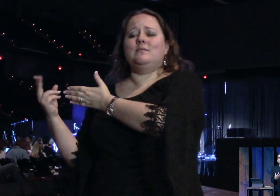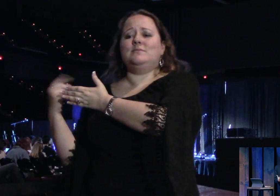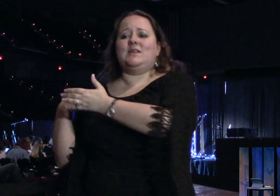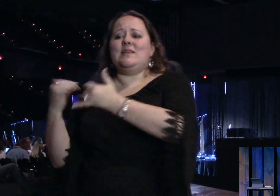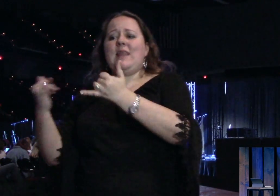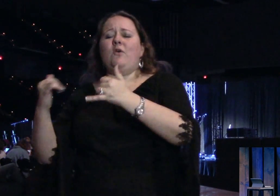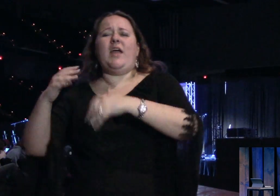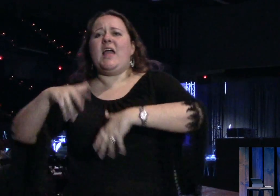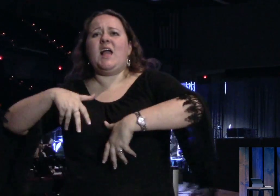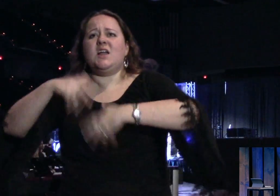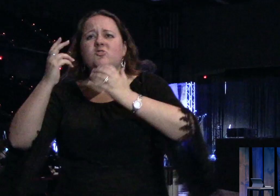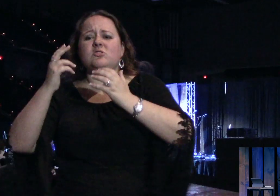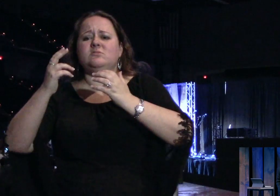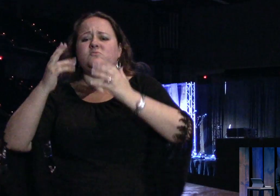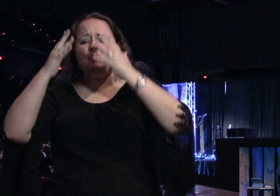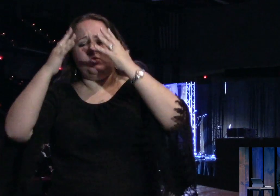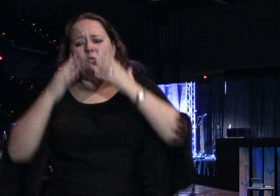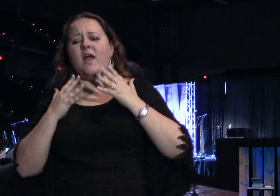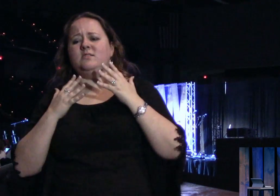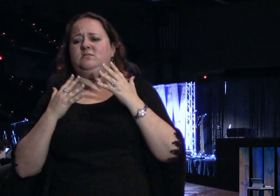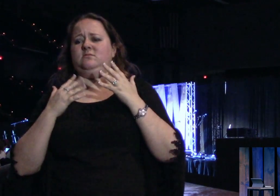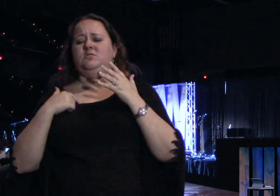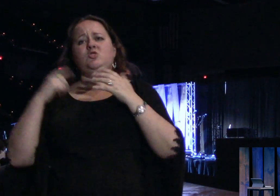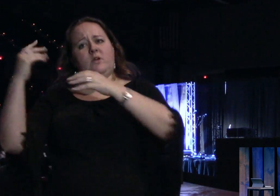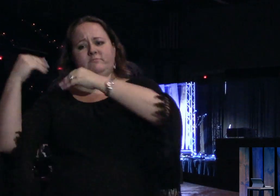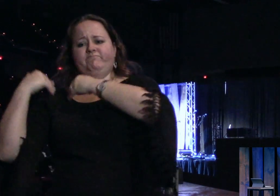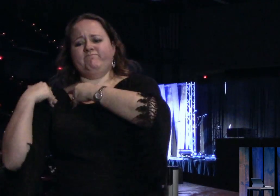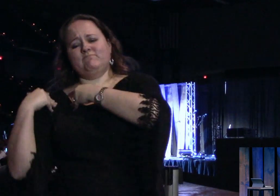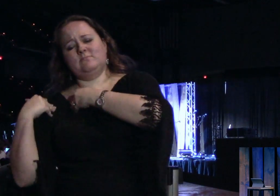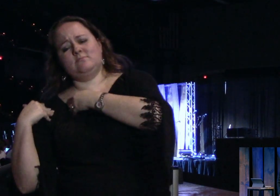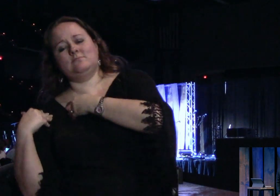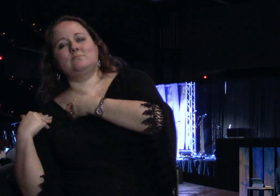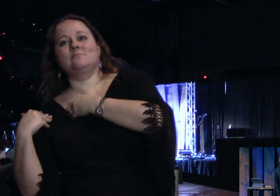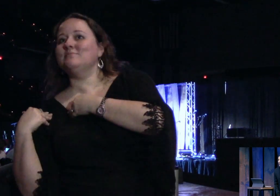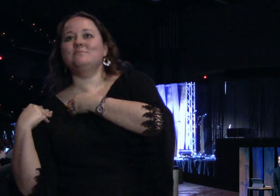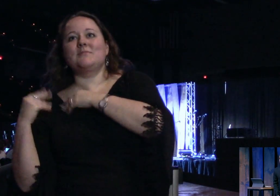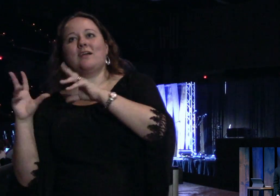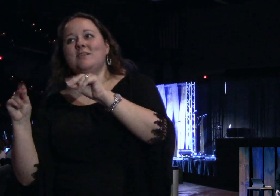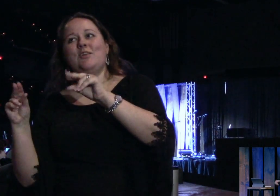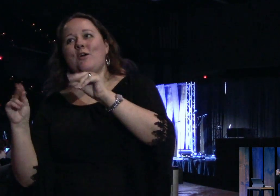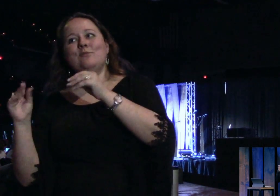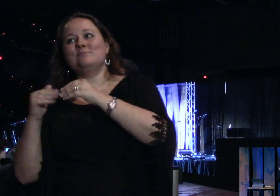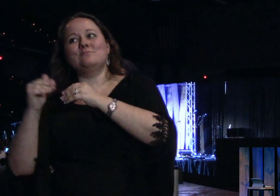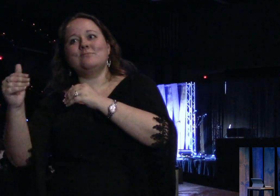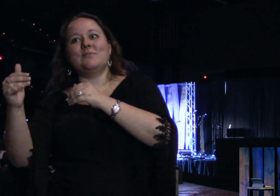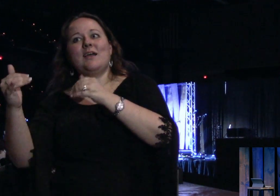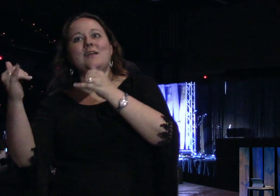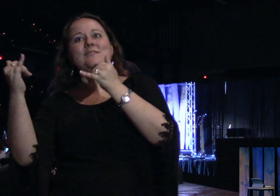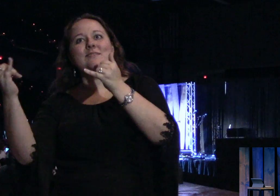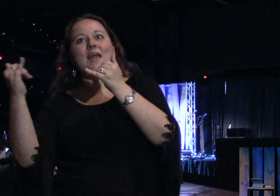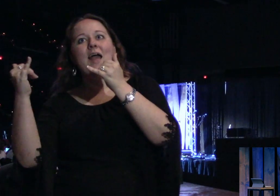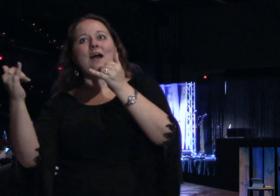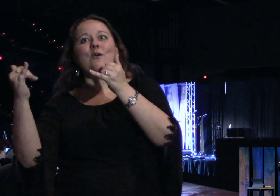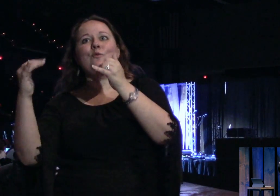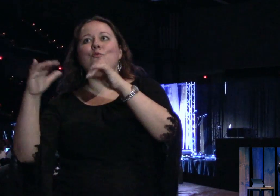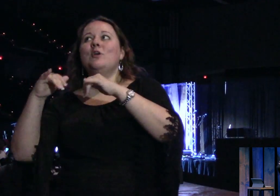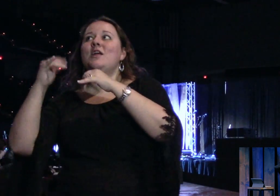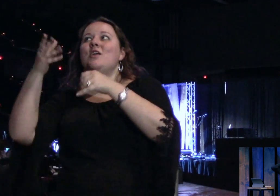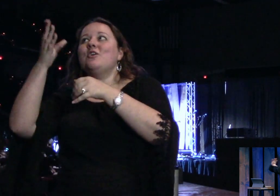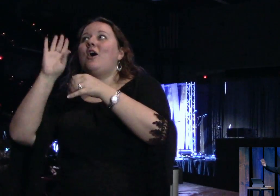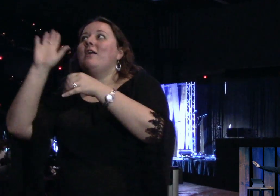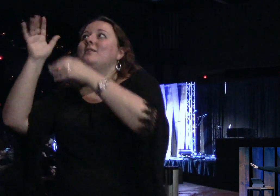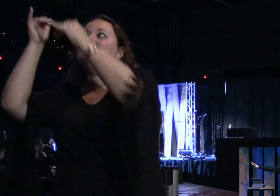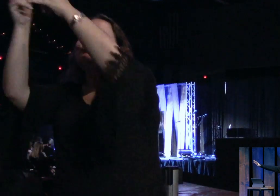Your past failures are no longer anchors of guilt, shame, and regret that you have to tow around. No, your failures are